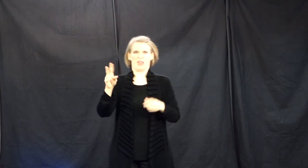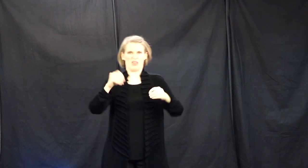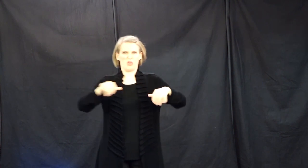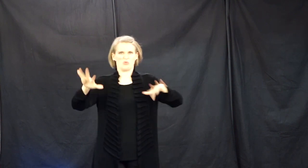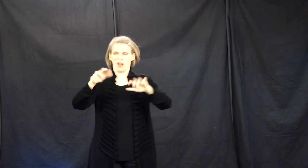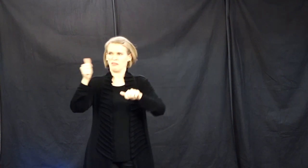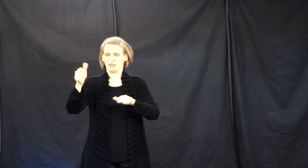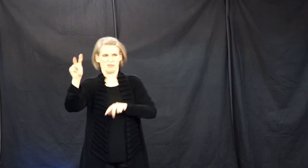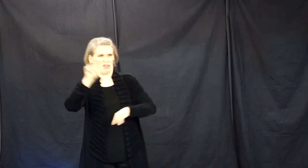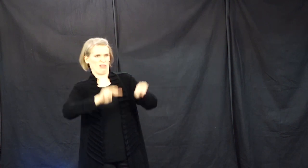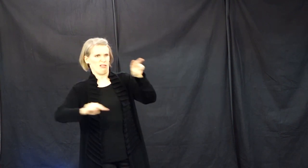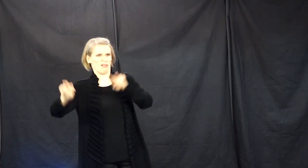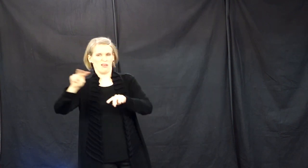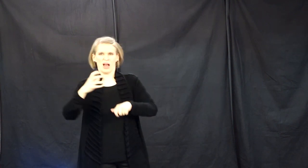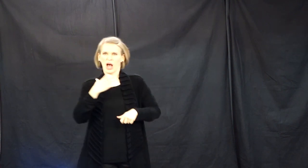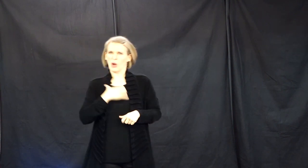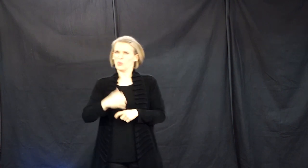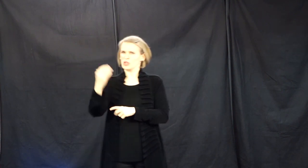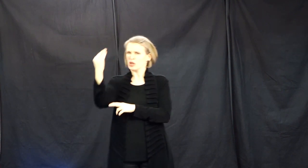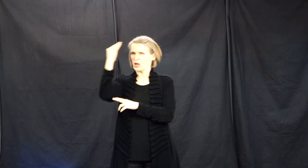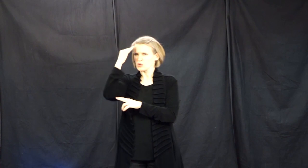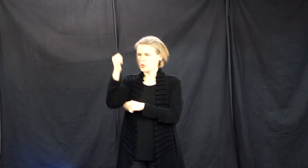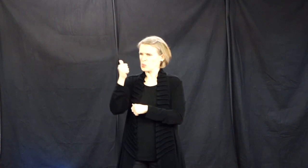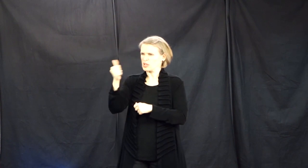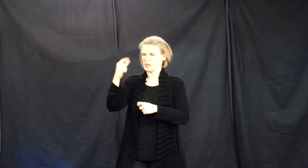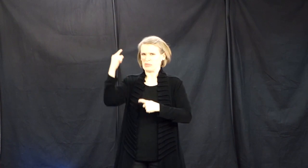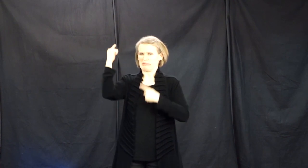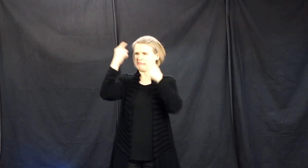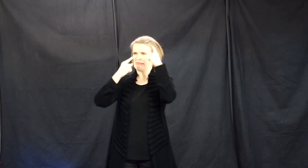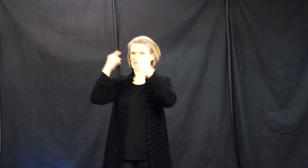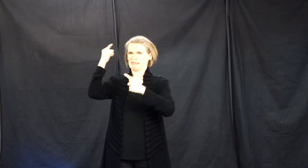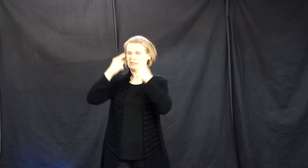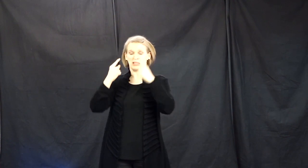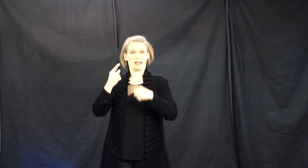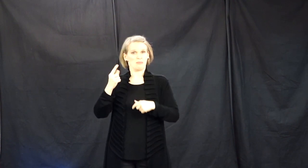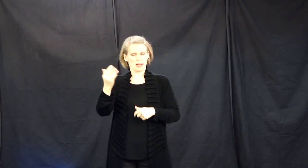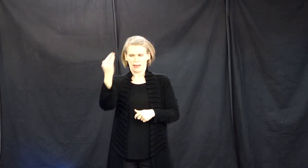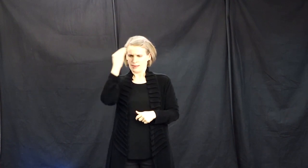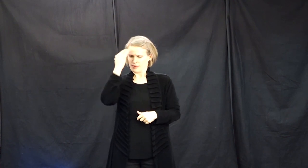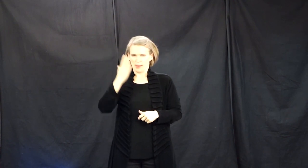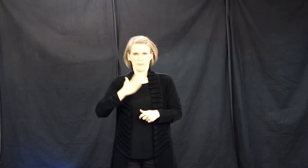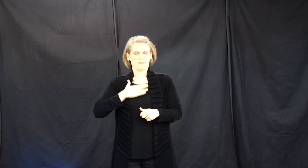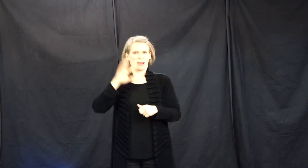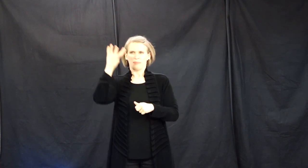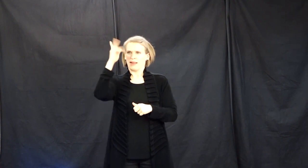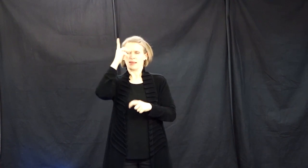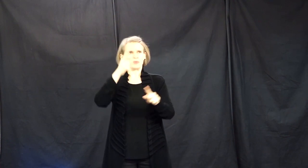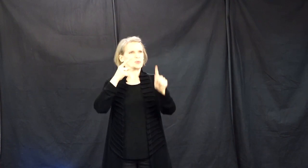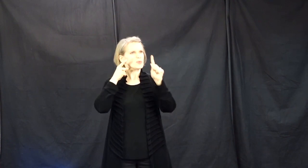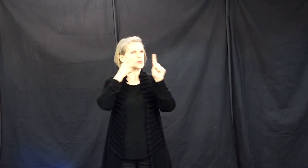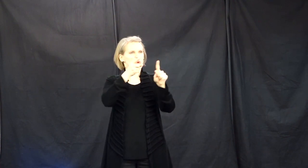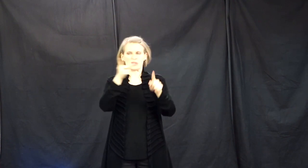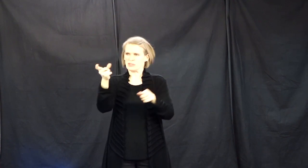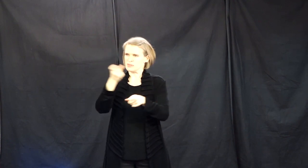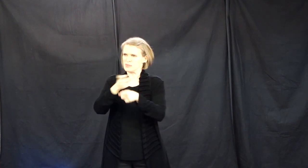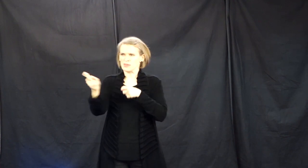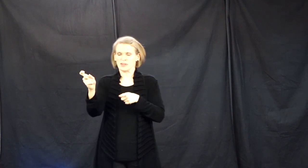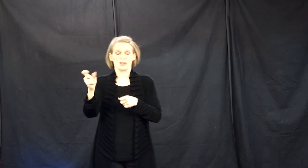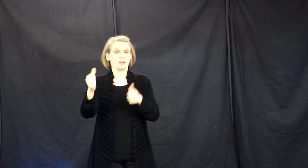in his brain. This man is poisoned by political pursuits. Most disputes die and no one shoots. Number